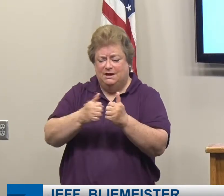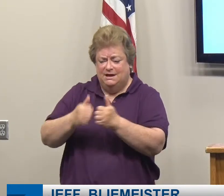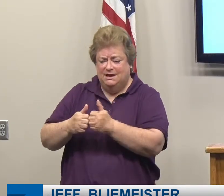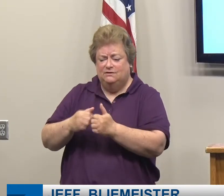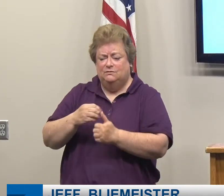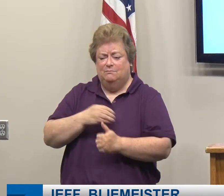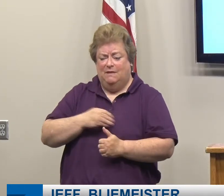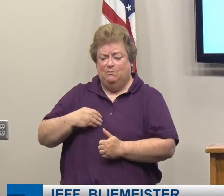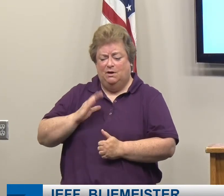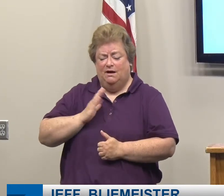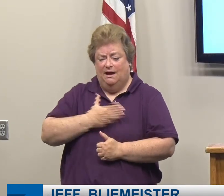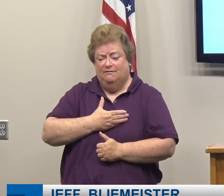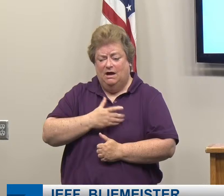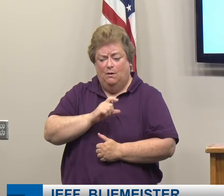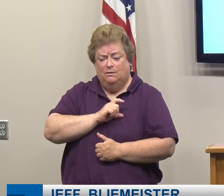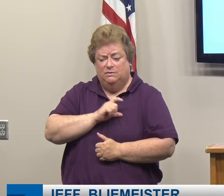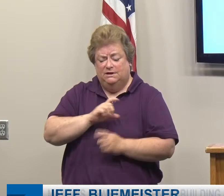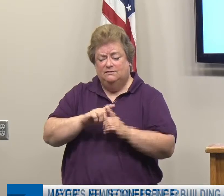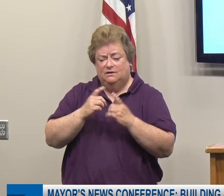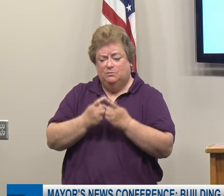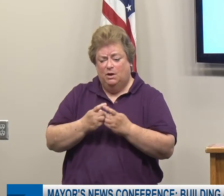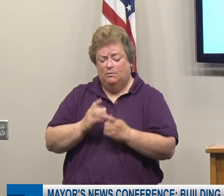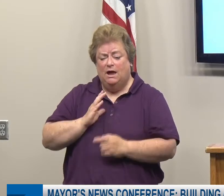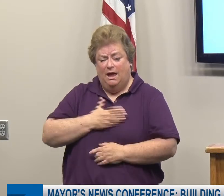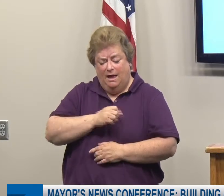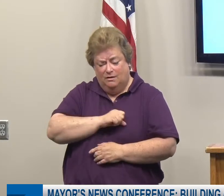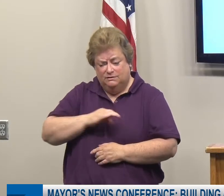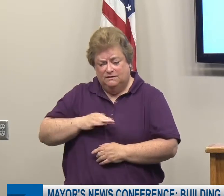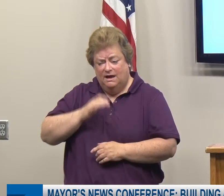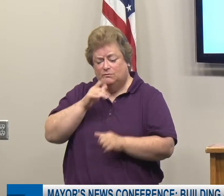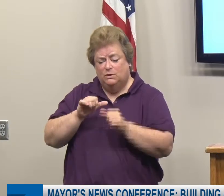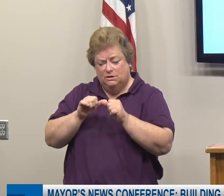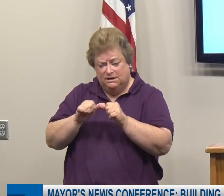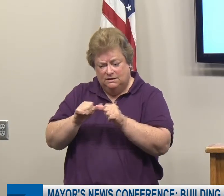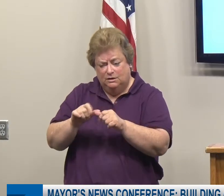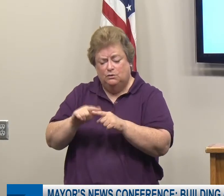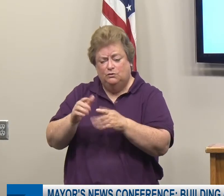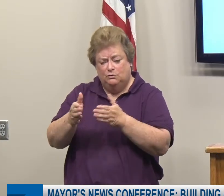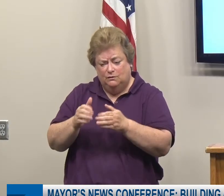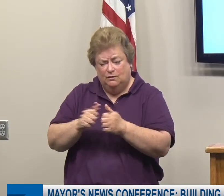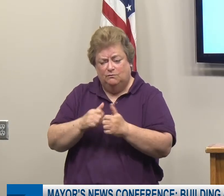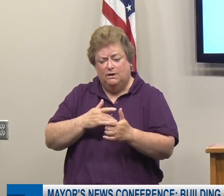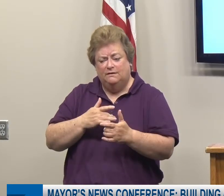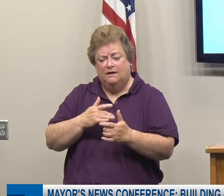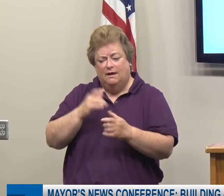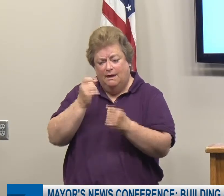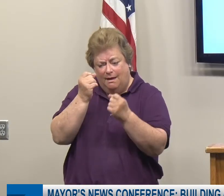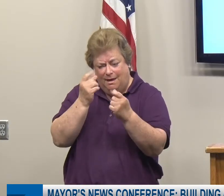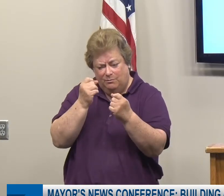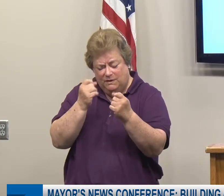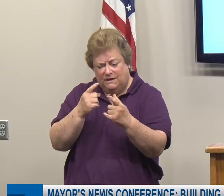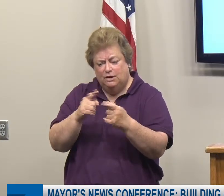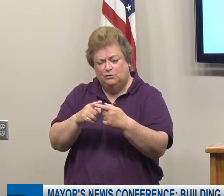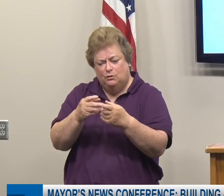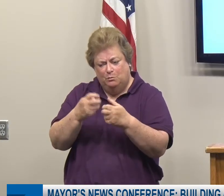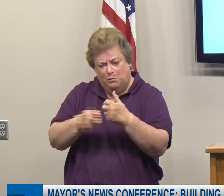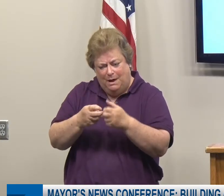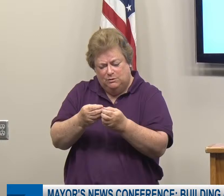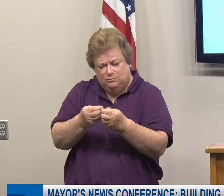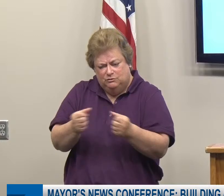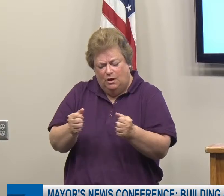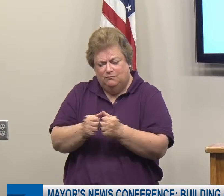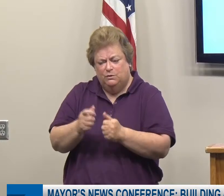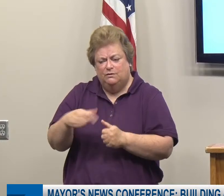of our agency. Our staff will continue to serve with empathy and professionalism, problem solving with you in the